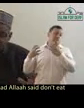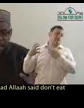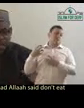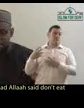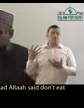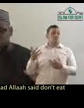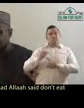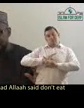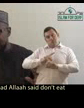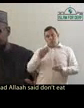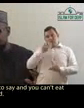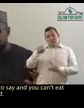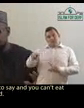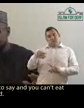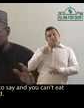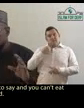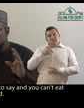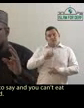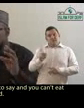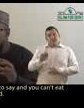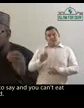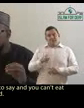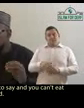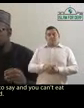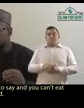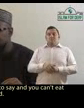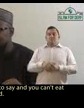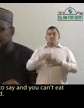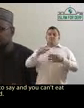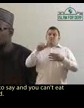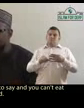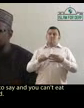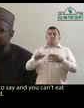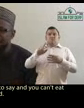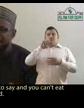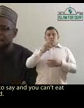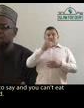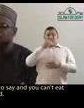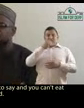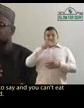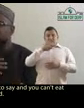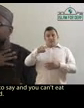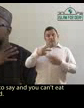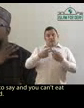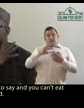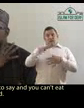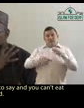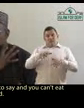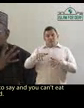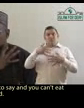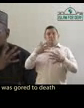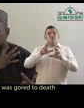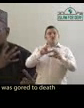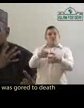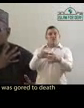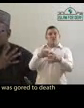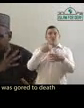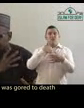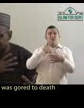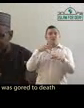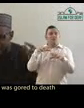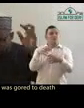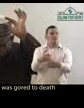dead, Allah said, don't eat that. And then the verse went on to say, and you can't eat the animal that was strangled.